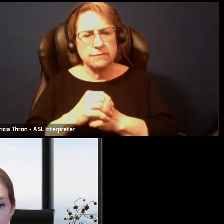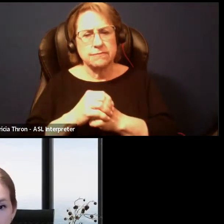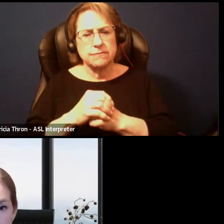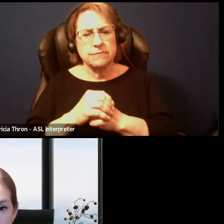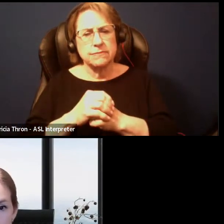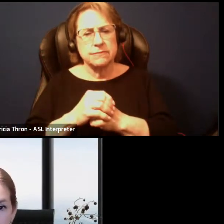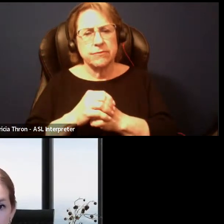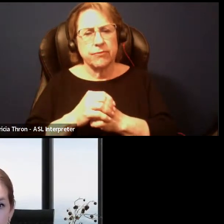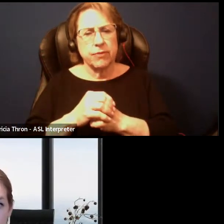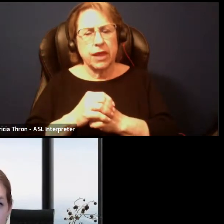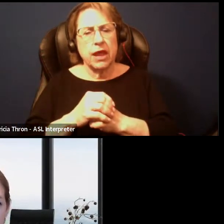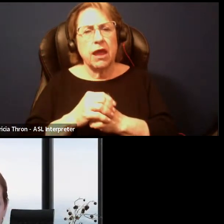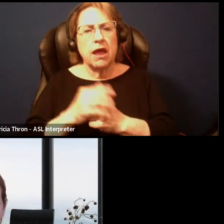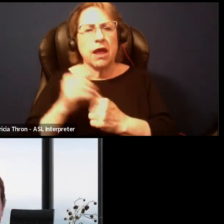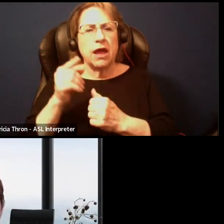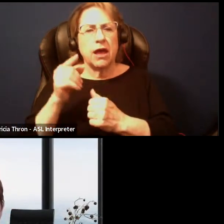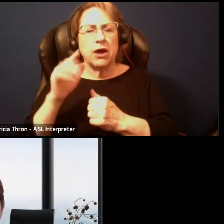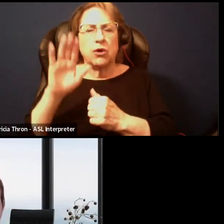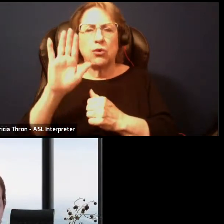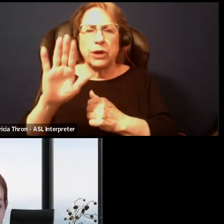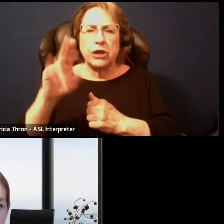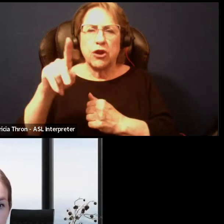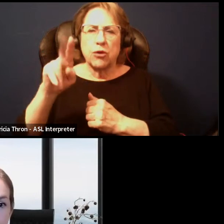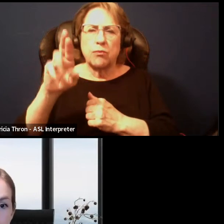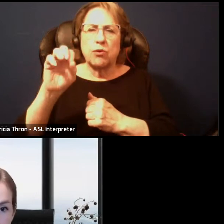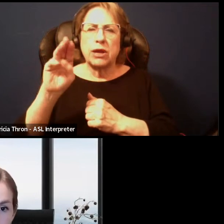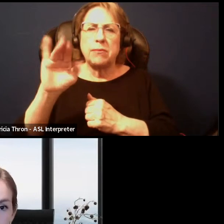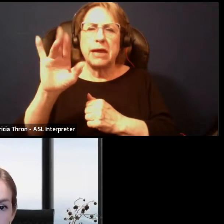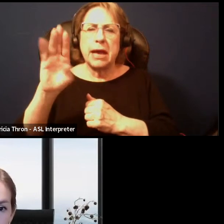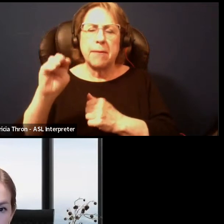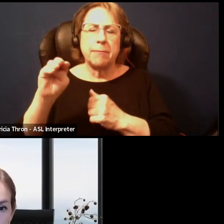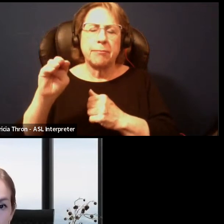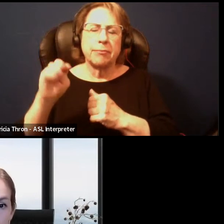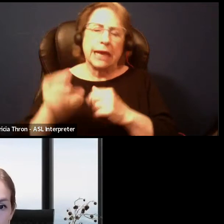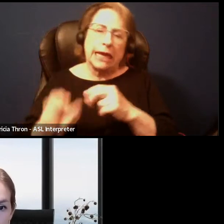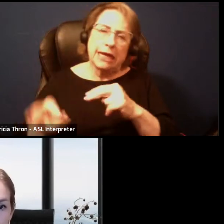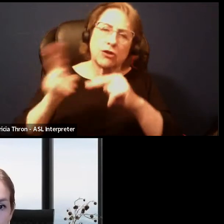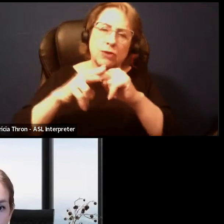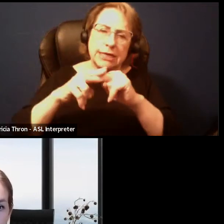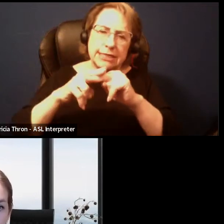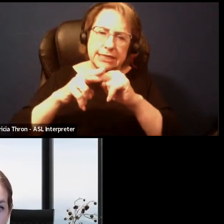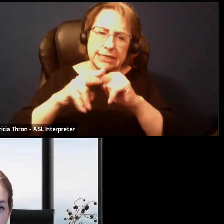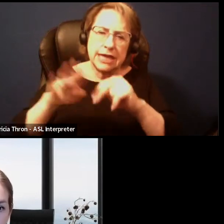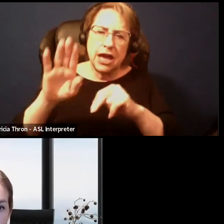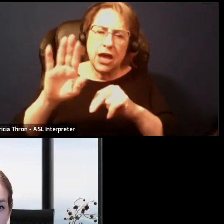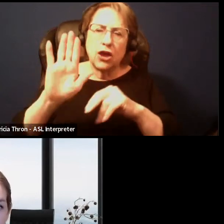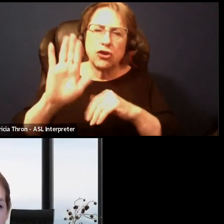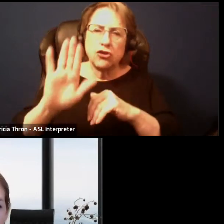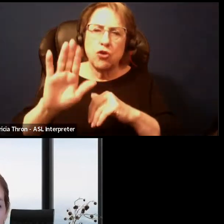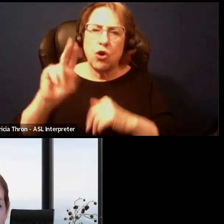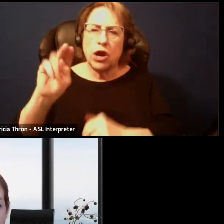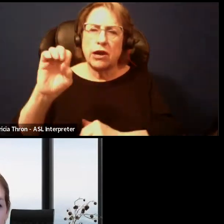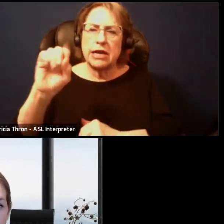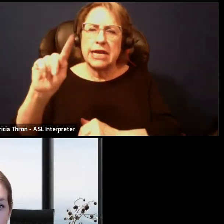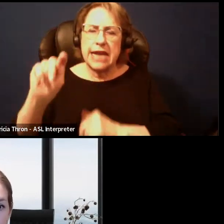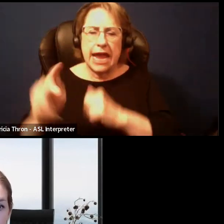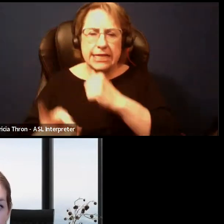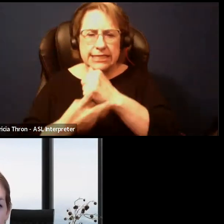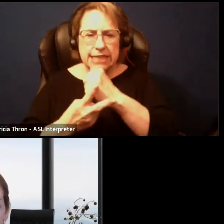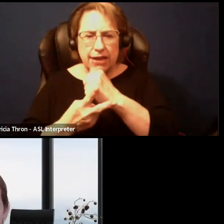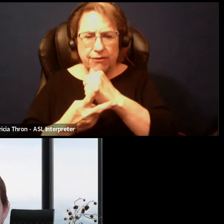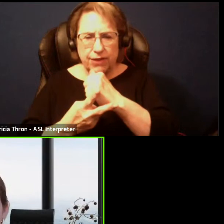when your premium goes up, the net savings also is declining. And how do we get these 2% and